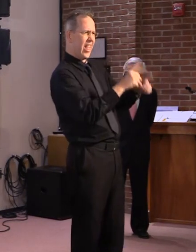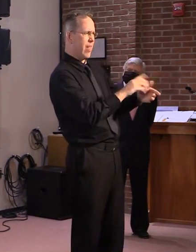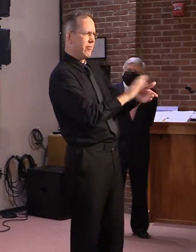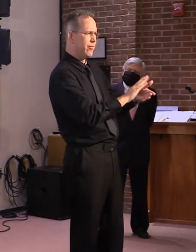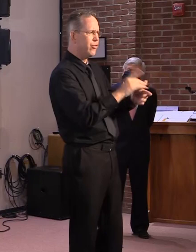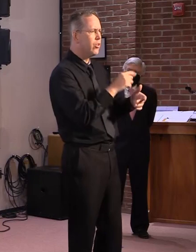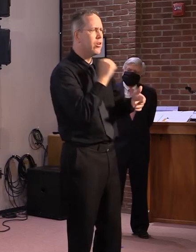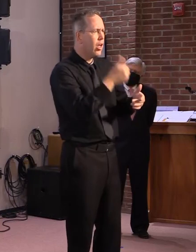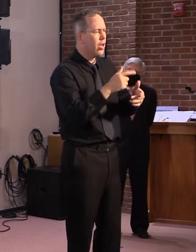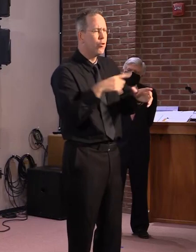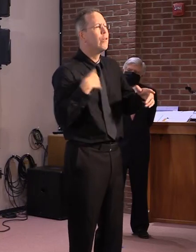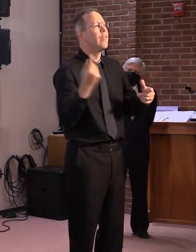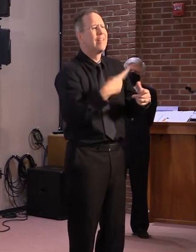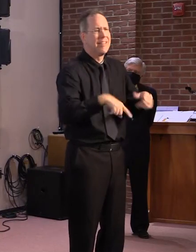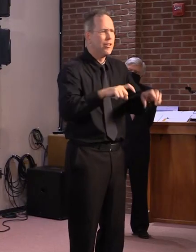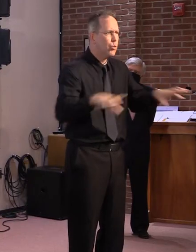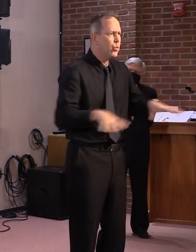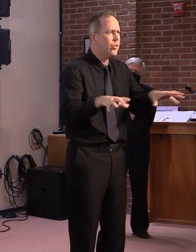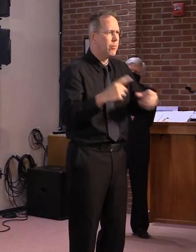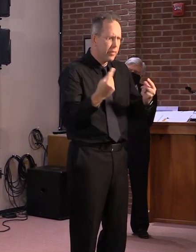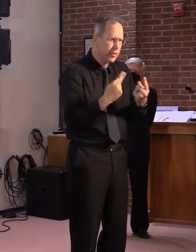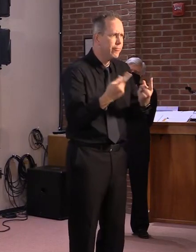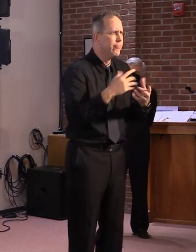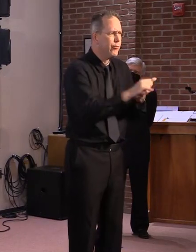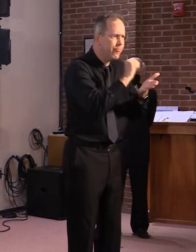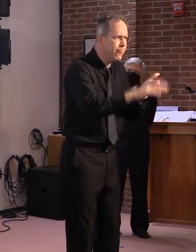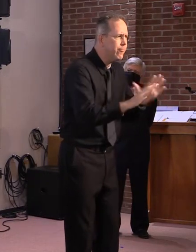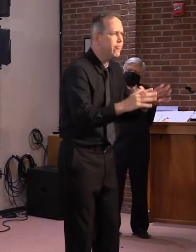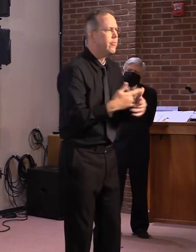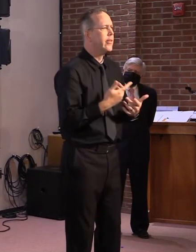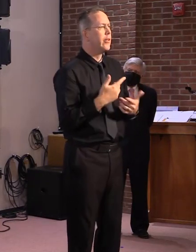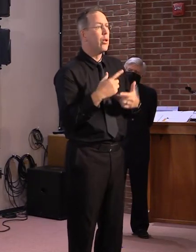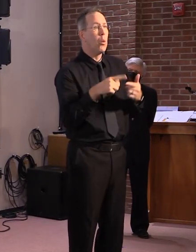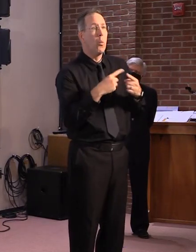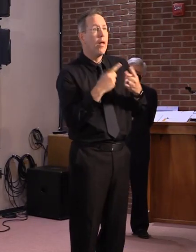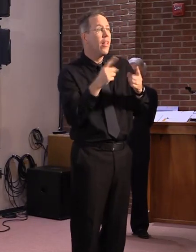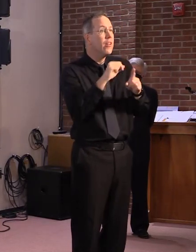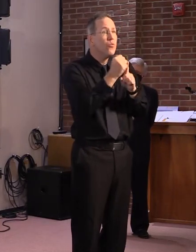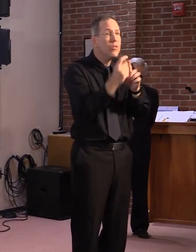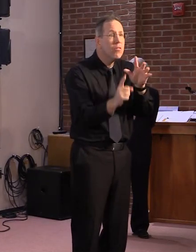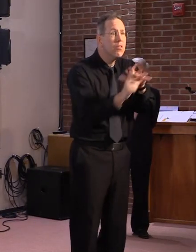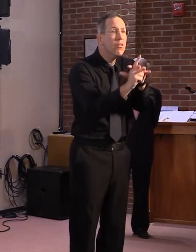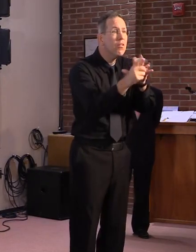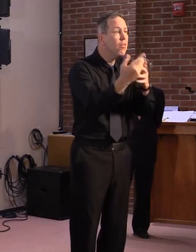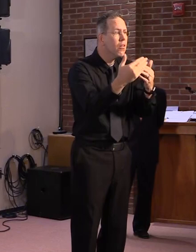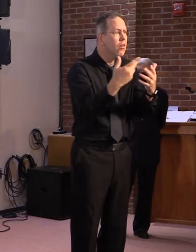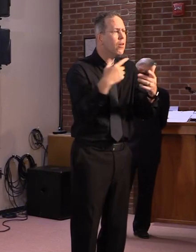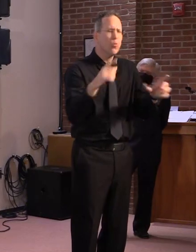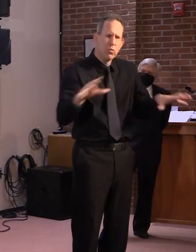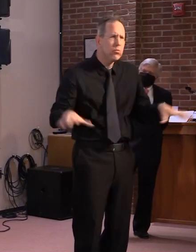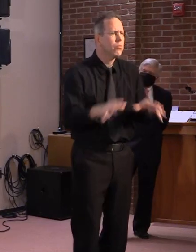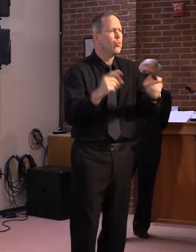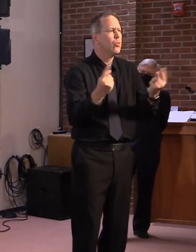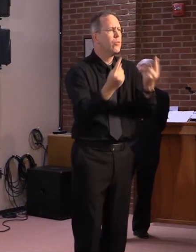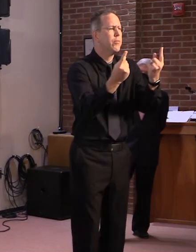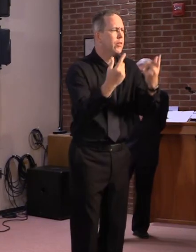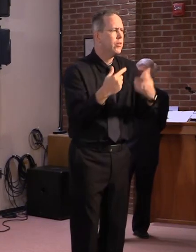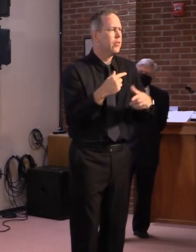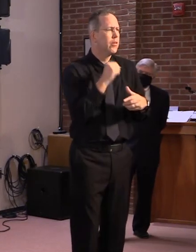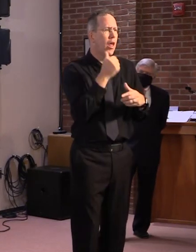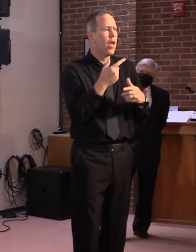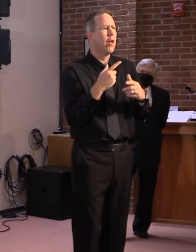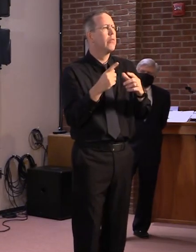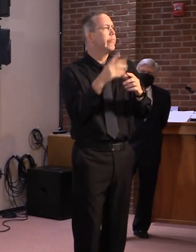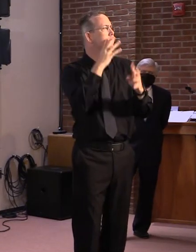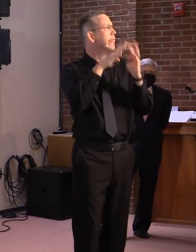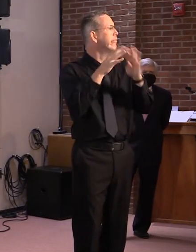something arises where against a minority group of any sort, we should rally to the cause. But right now, it's Black lives.